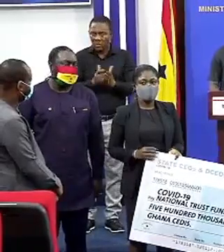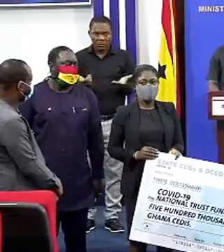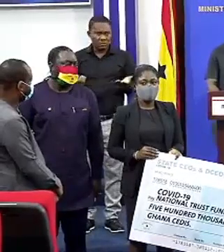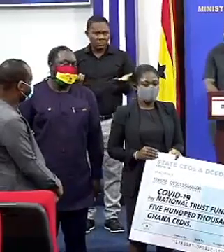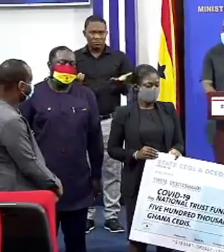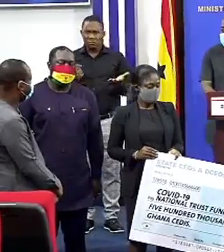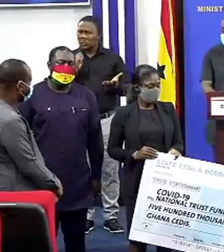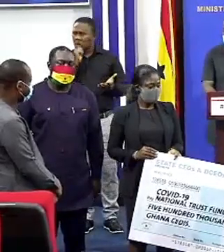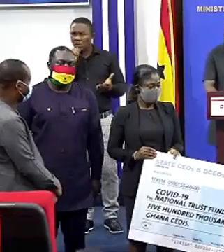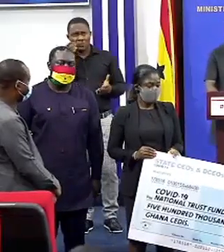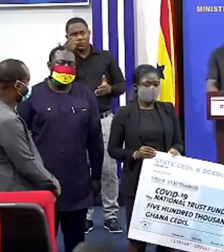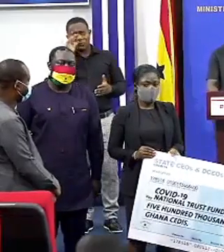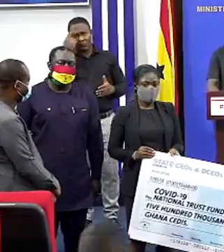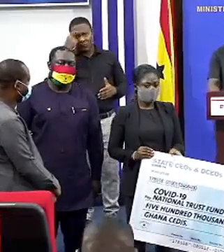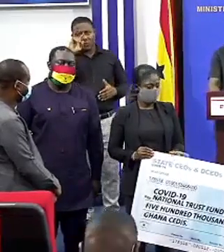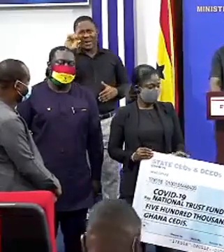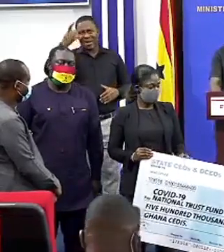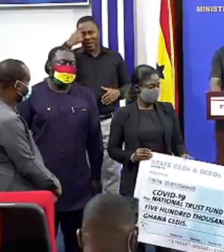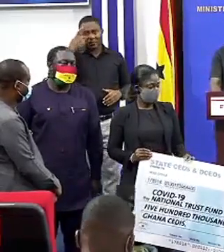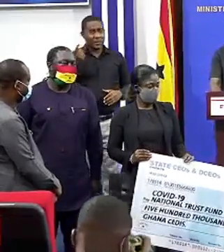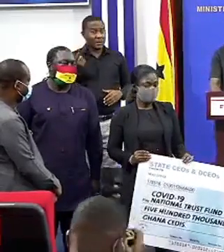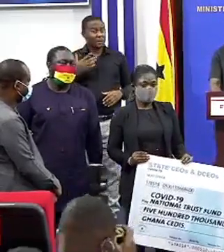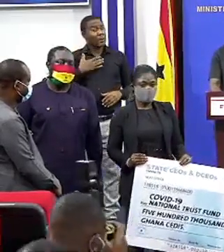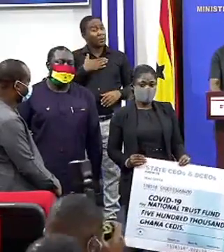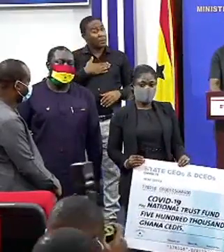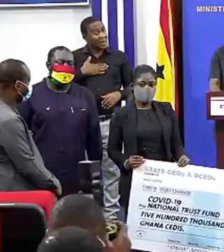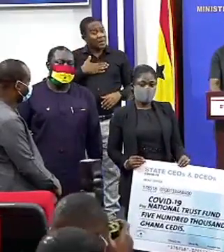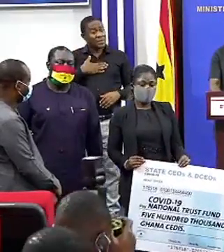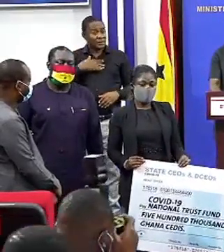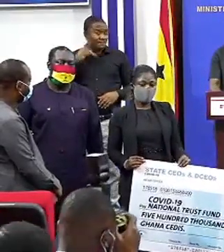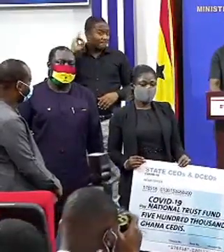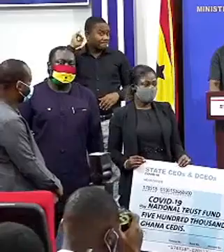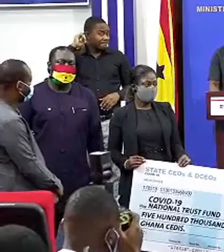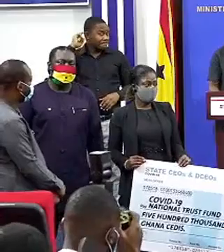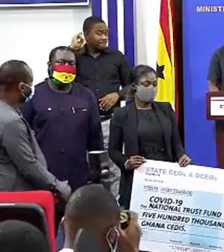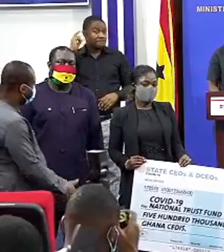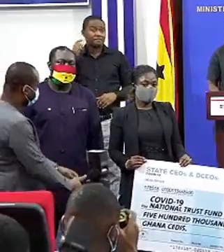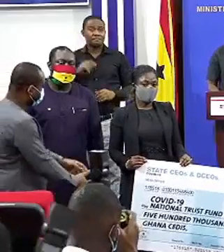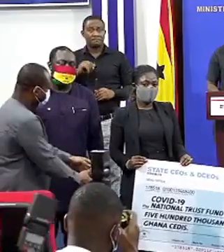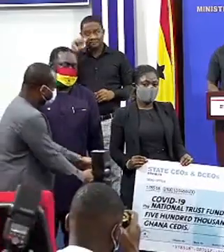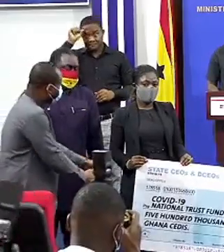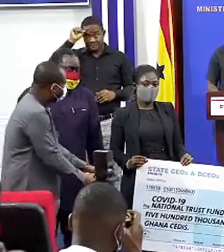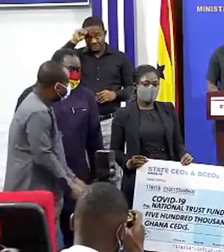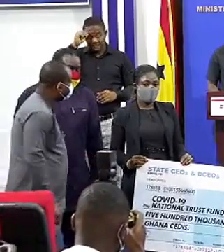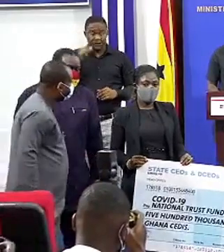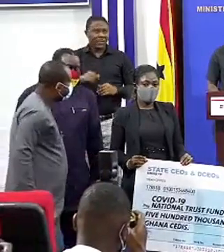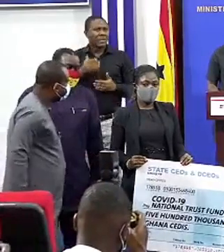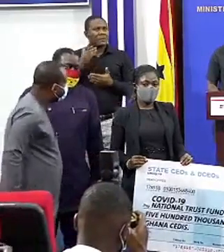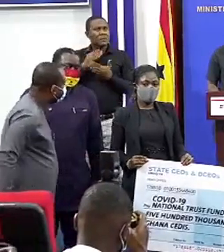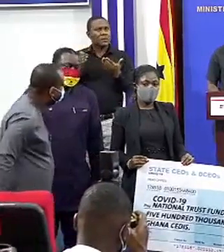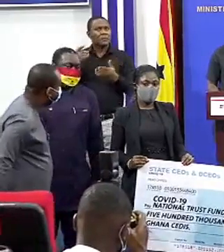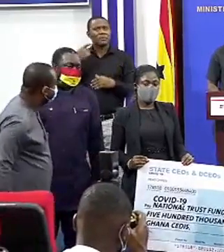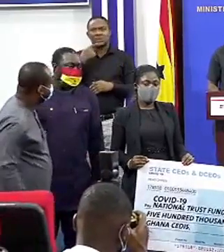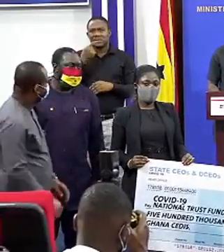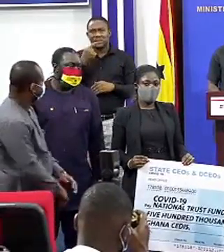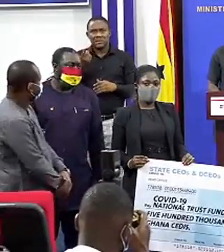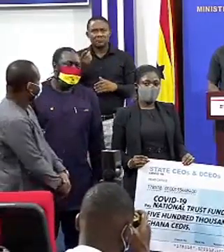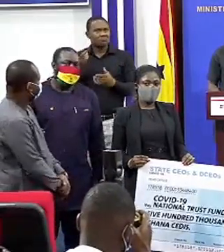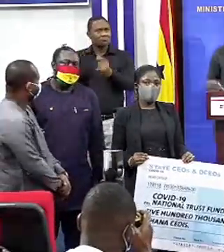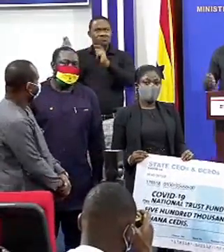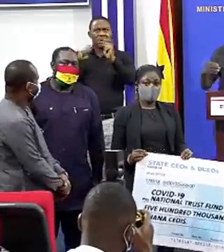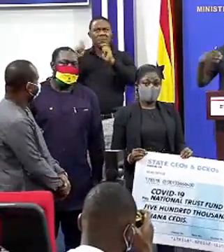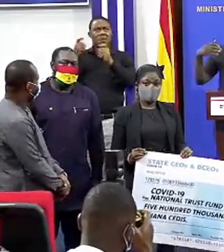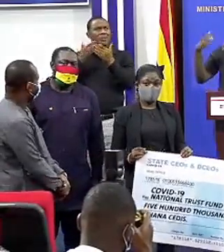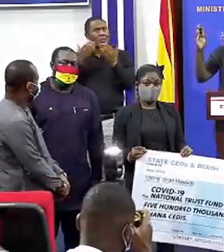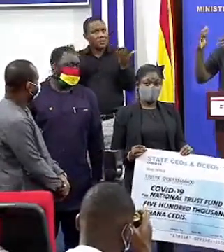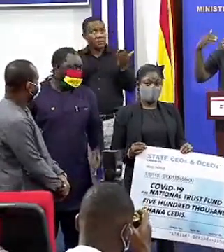come to central government. So please let us take note accordingly. There have been those who have donated items